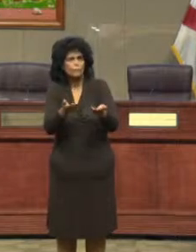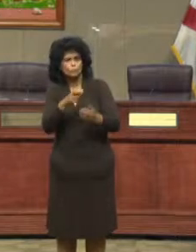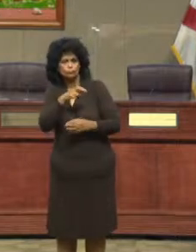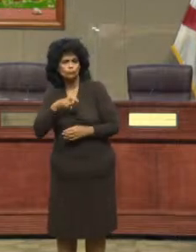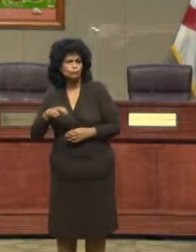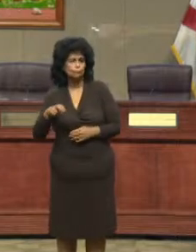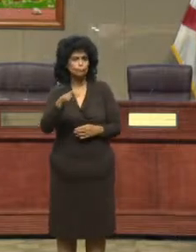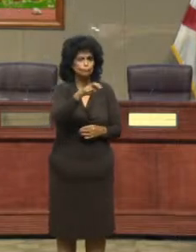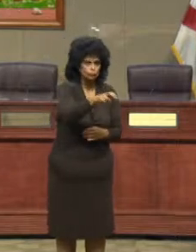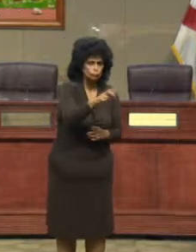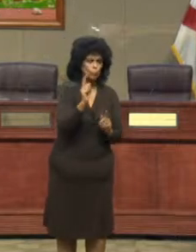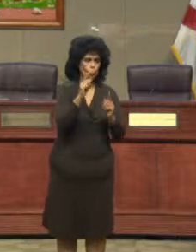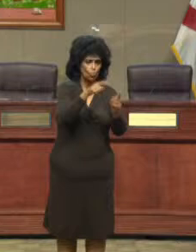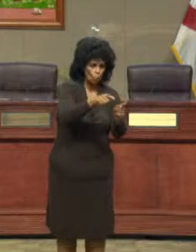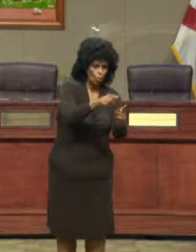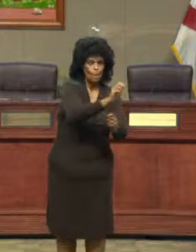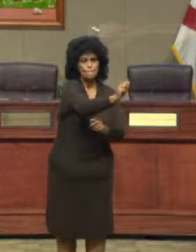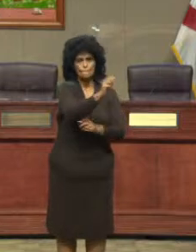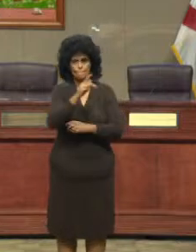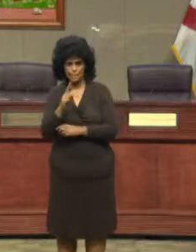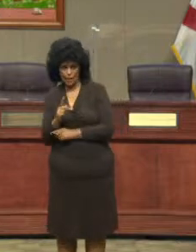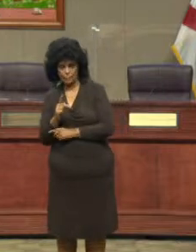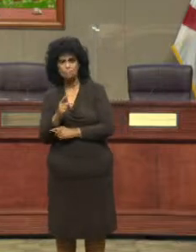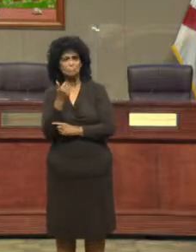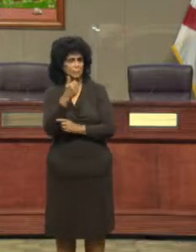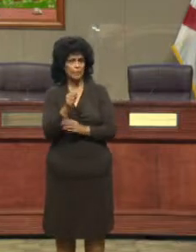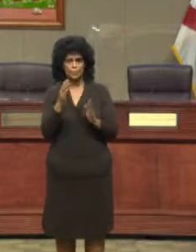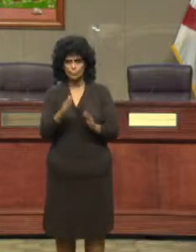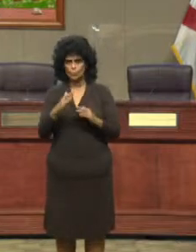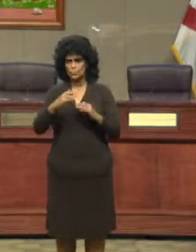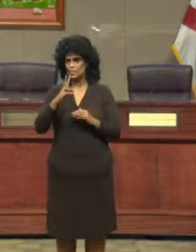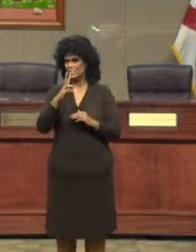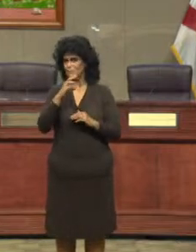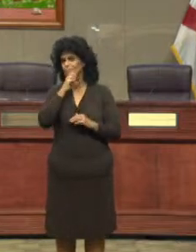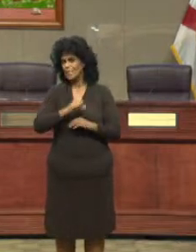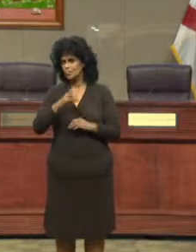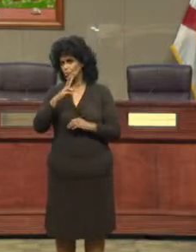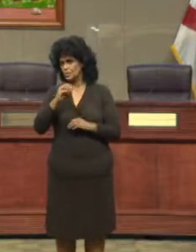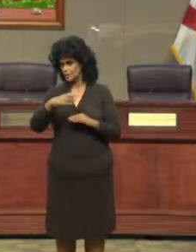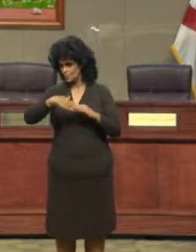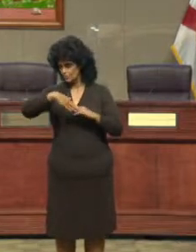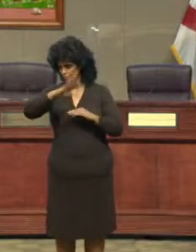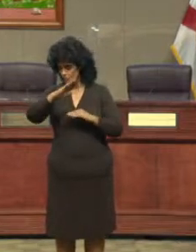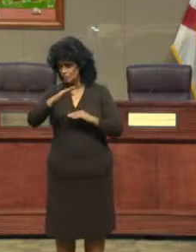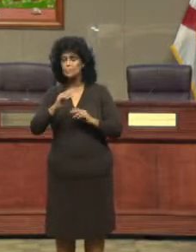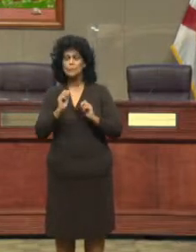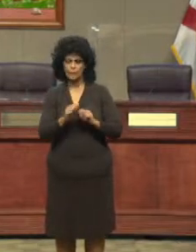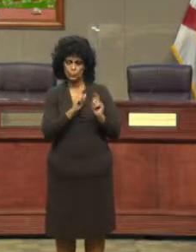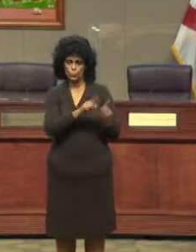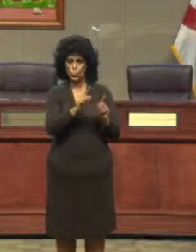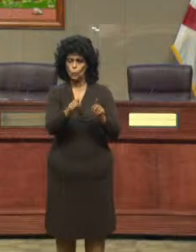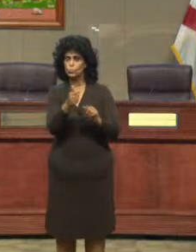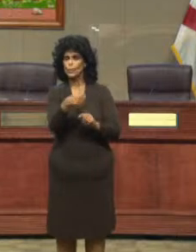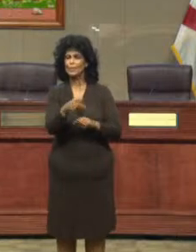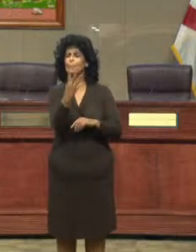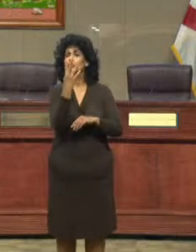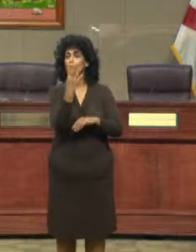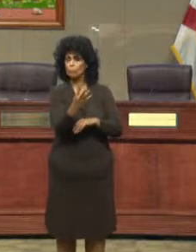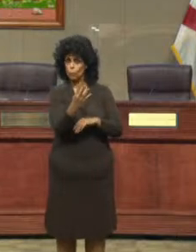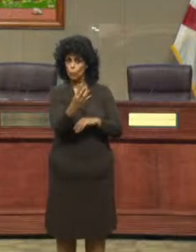rides to vulnerable seniors 60 and over to all of our 4 recreation center vaccination